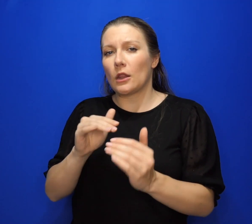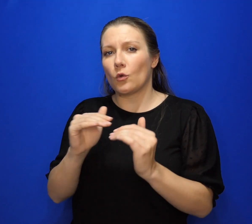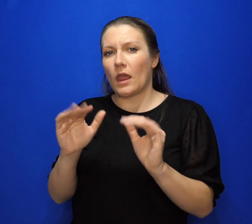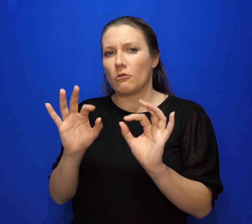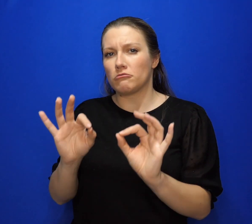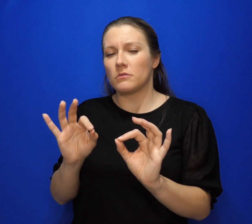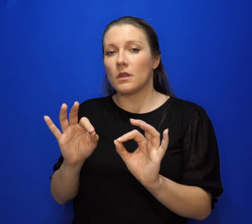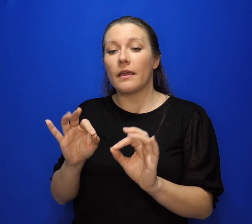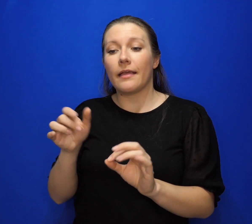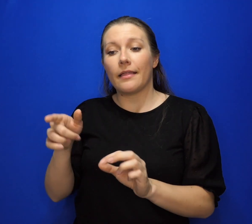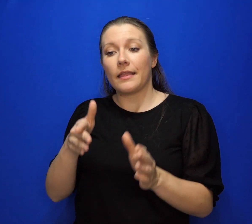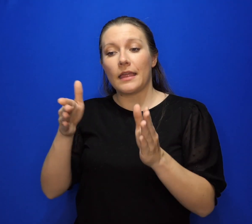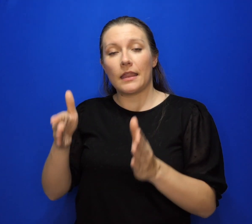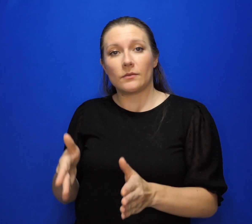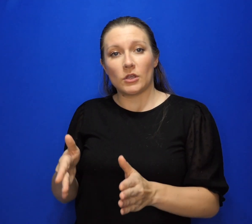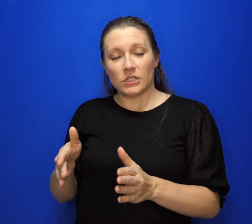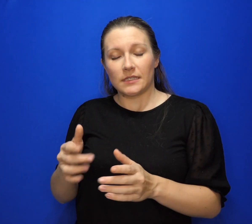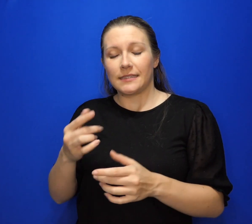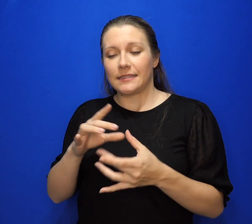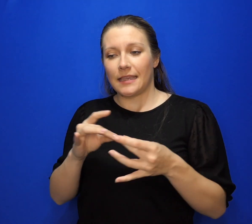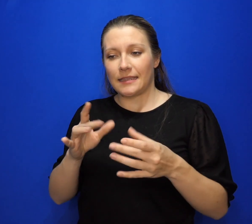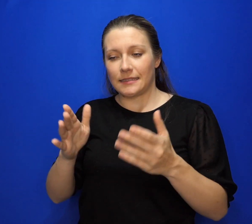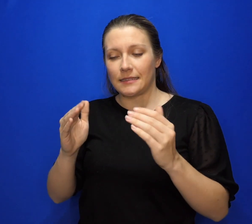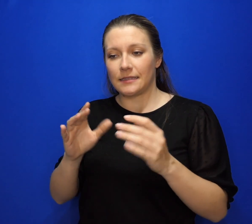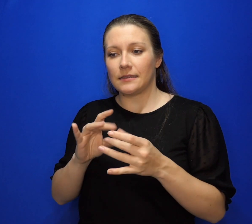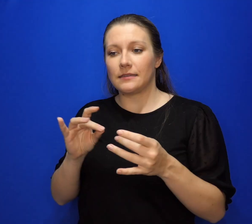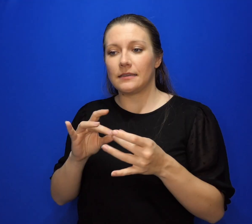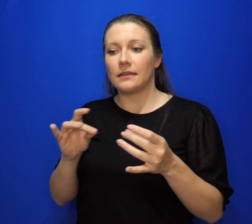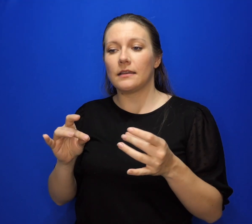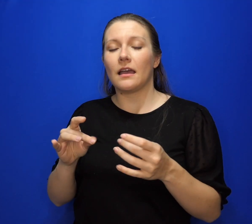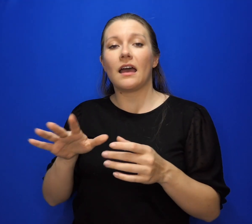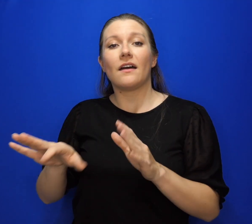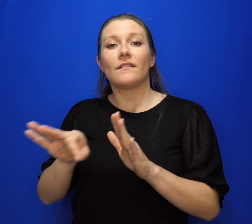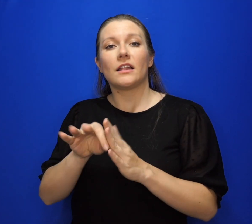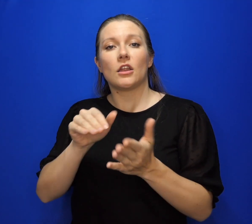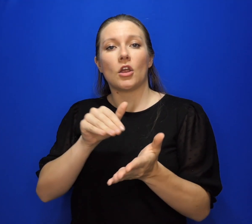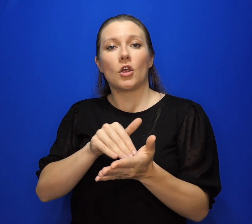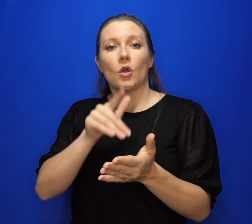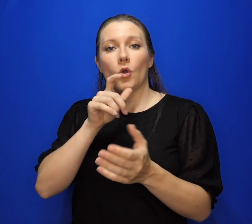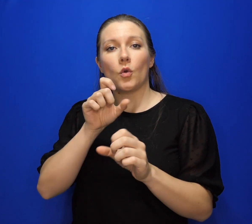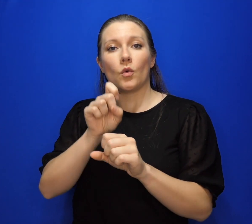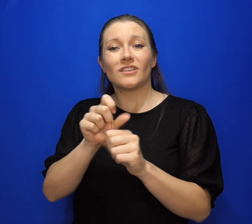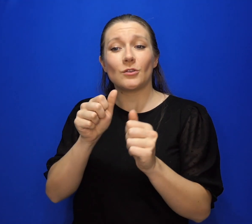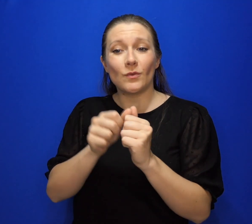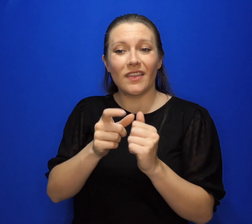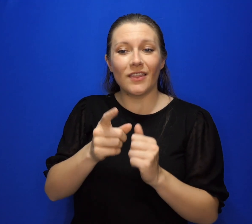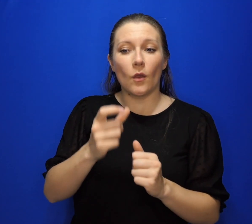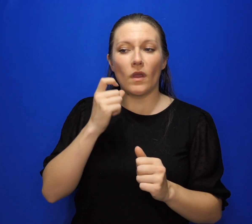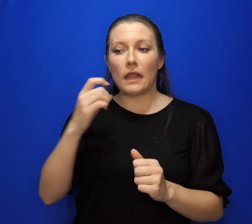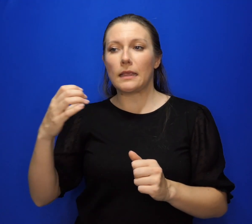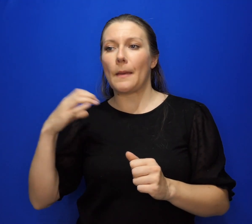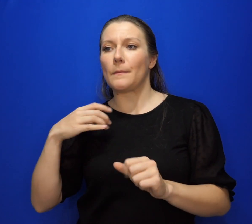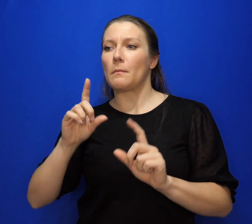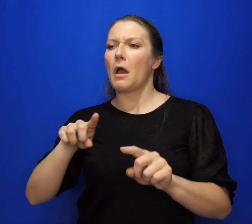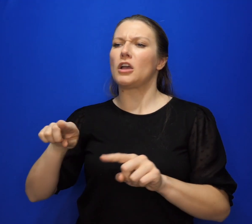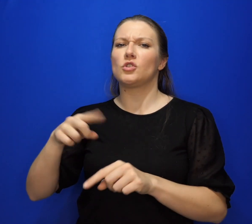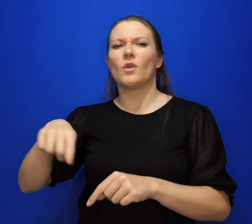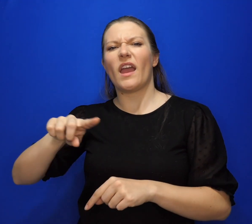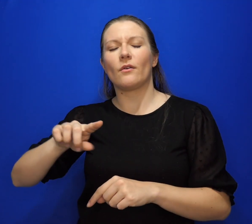there's a middle ground in there. This person said, try to find a doctor that works with you and doesn't boss you around.